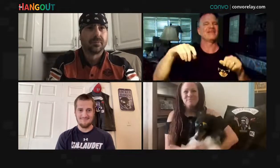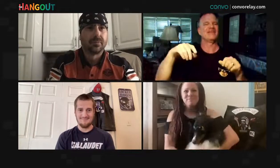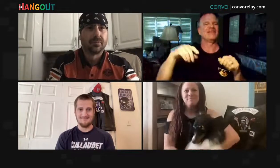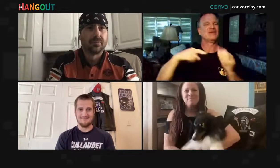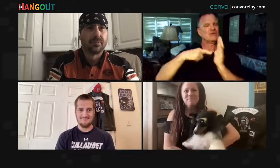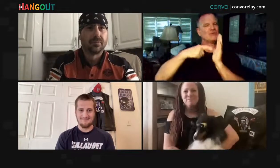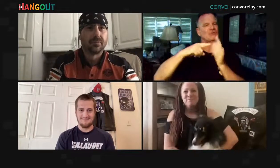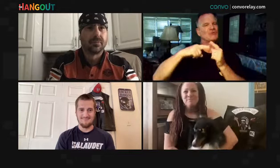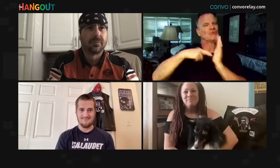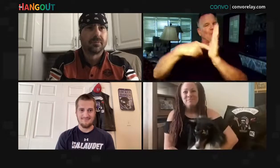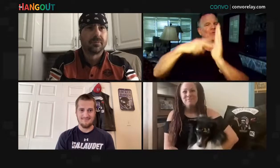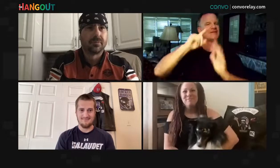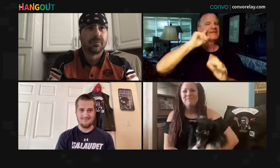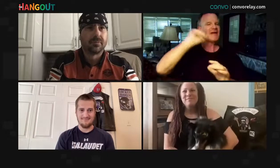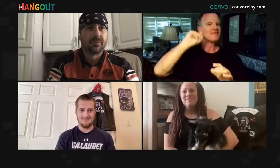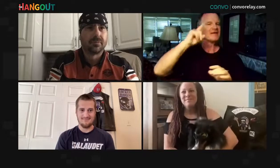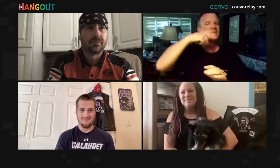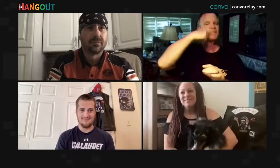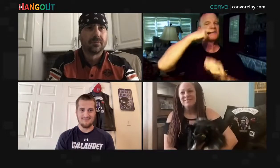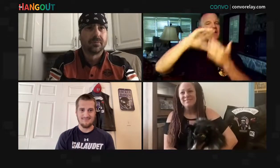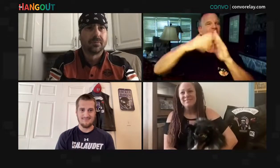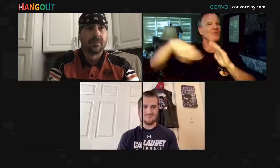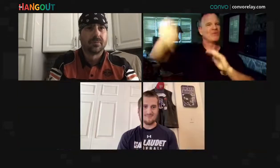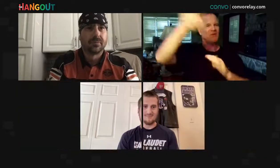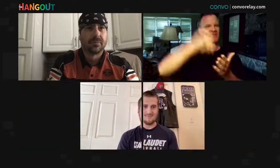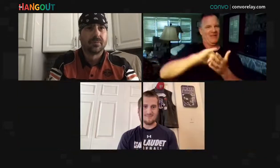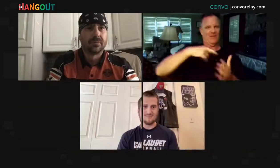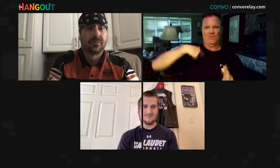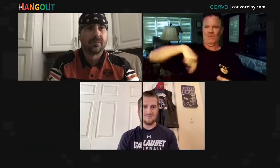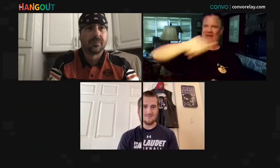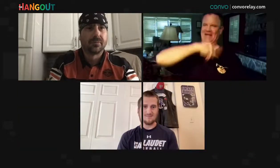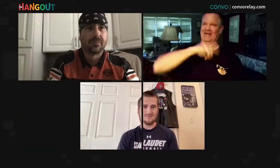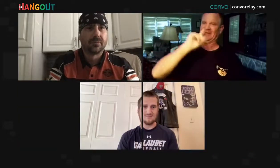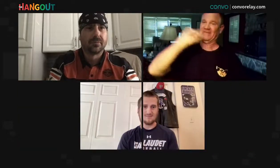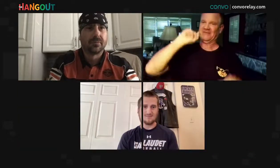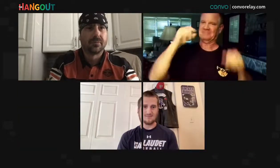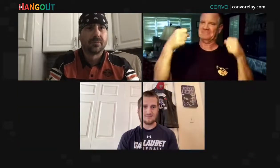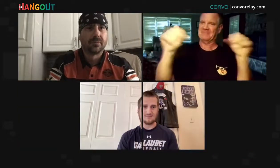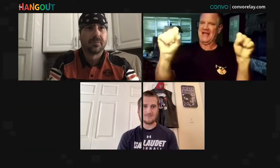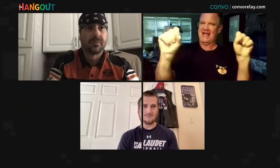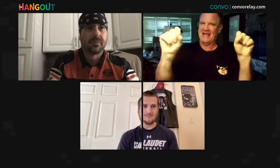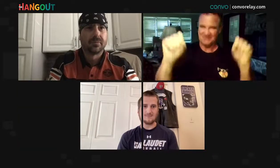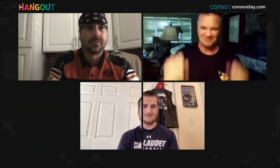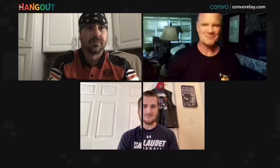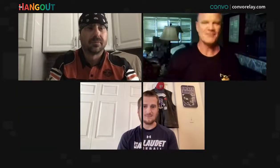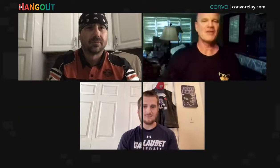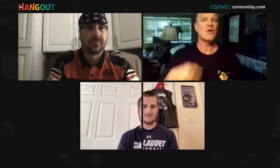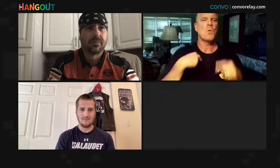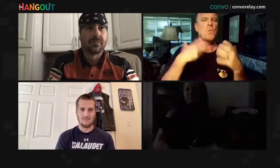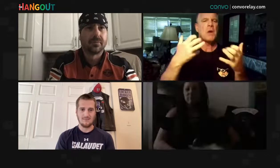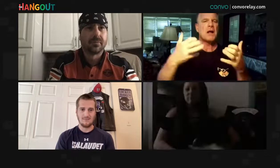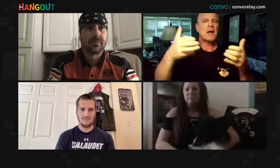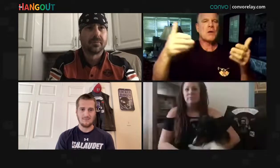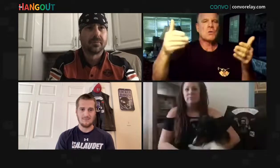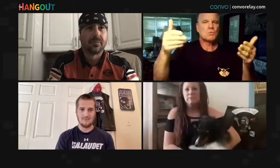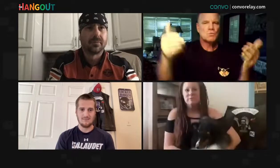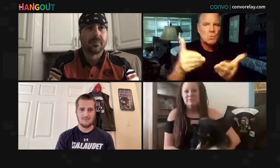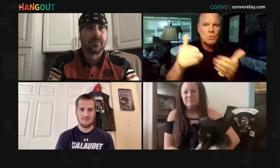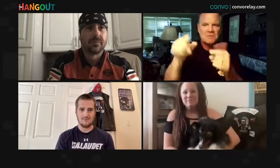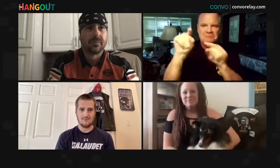this and showing the deaf and hearing community that we are deaf bikers.